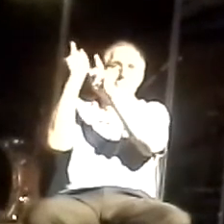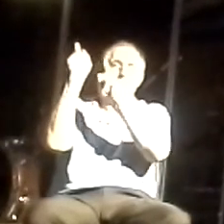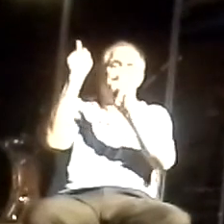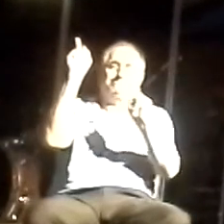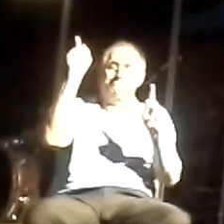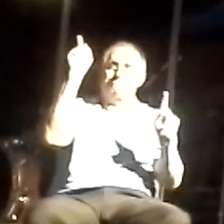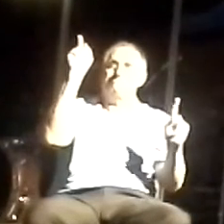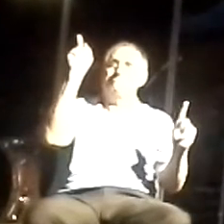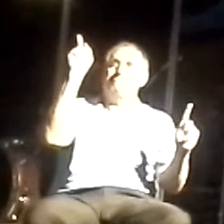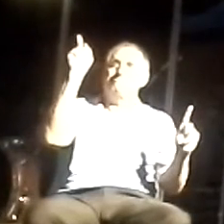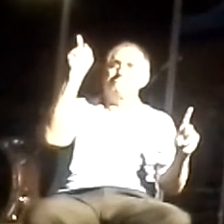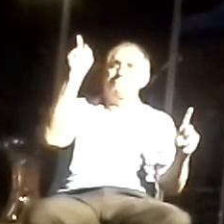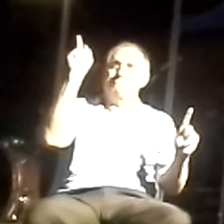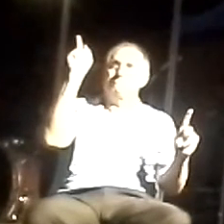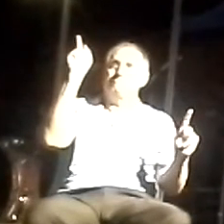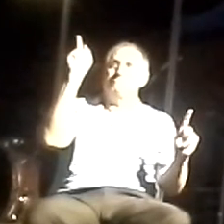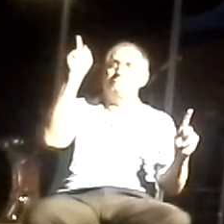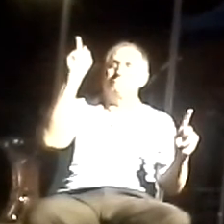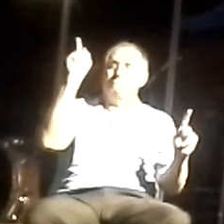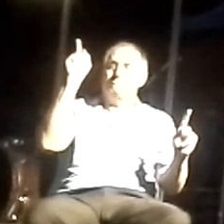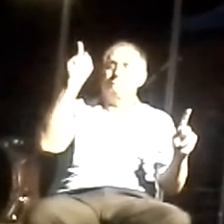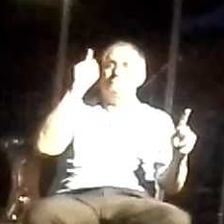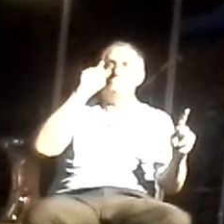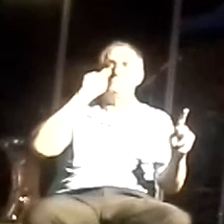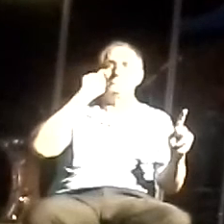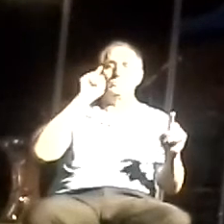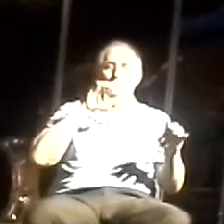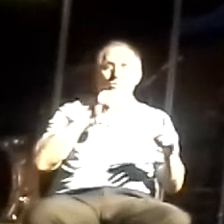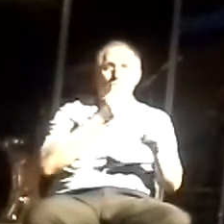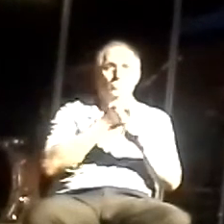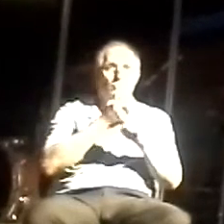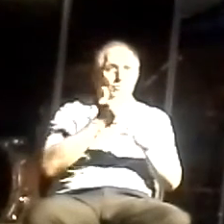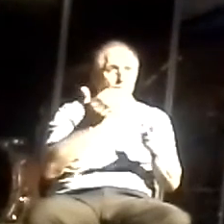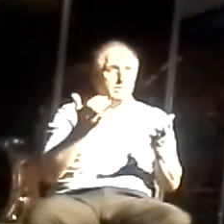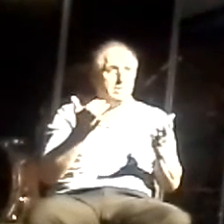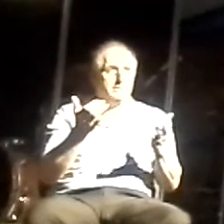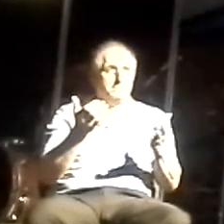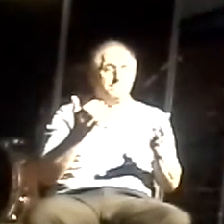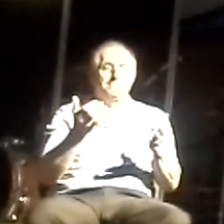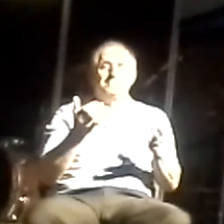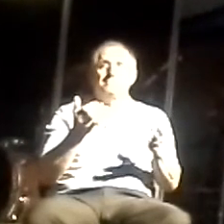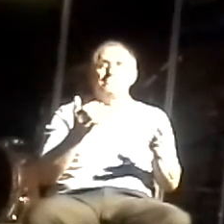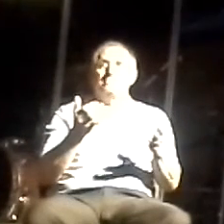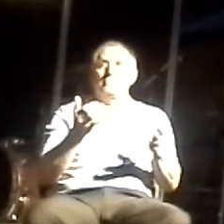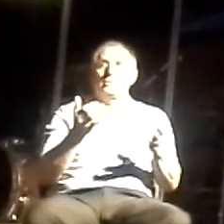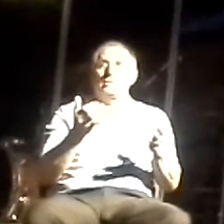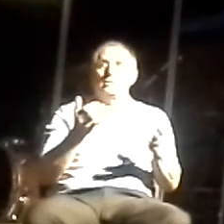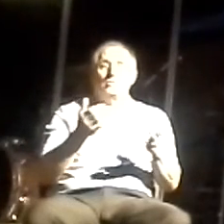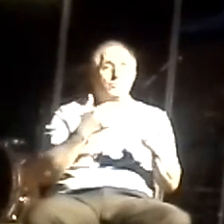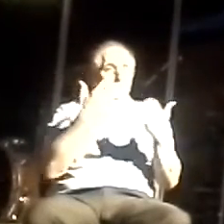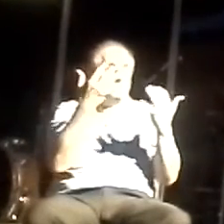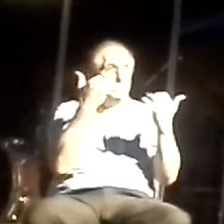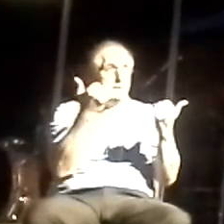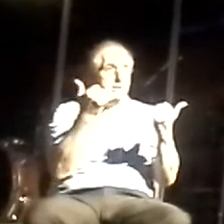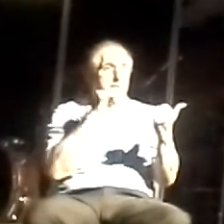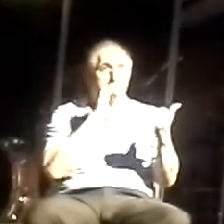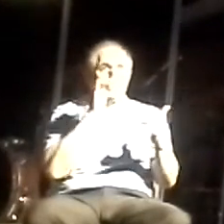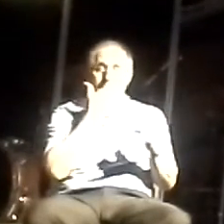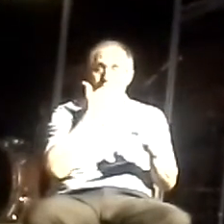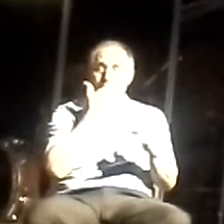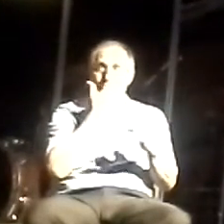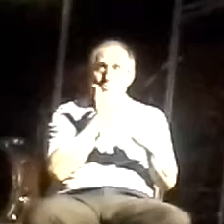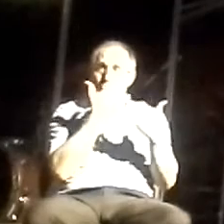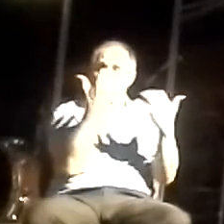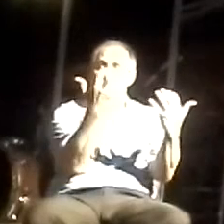But man, if we could be real, you're so far away from that moment. You've been doing things your own way and going your own direction. And here you are today, not by